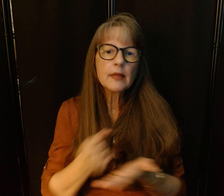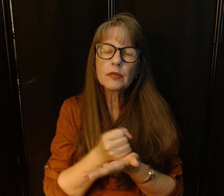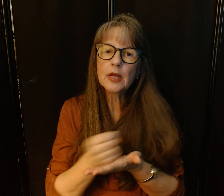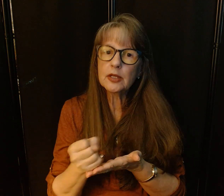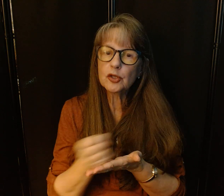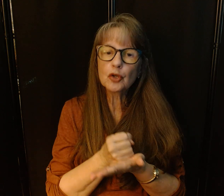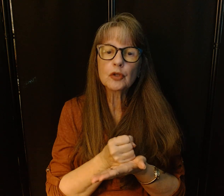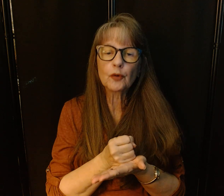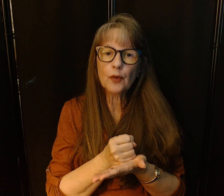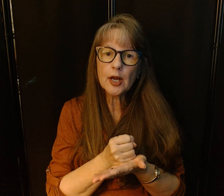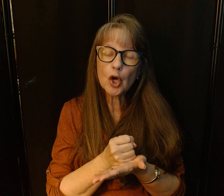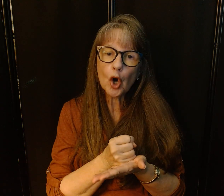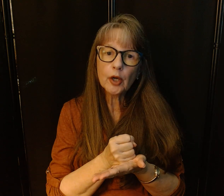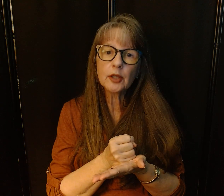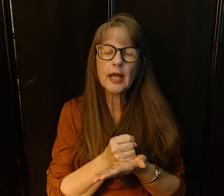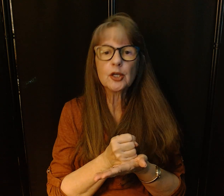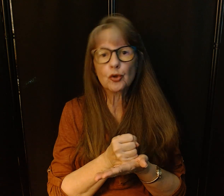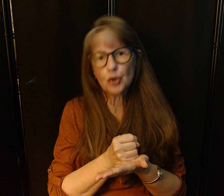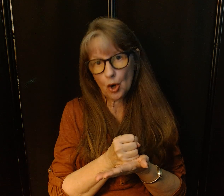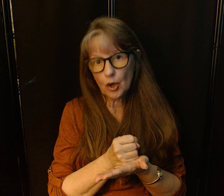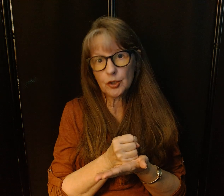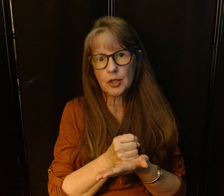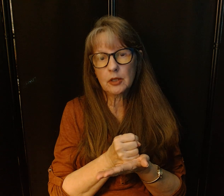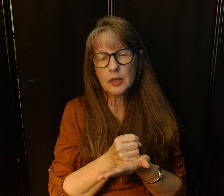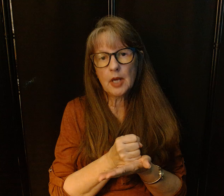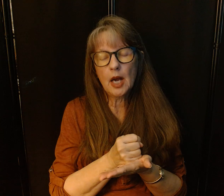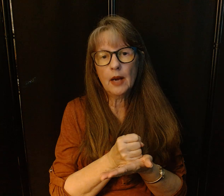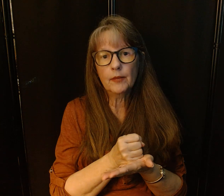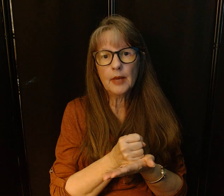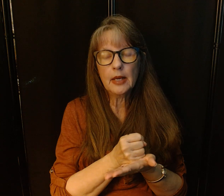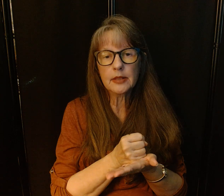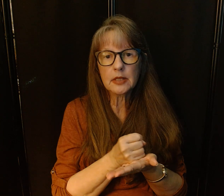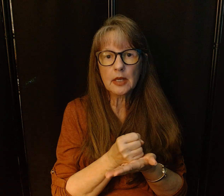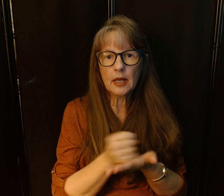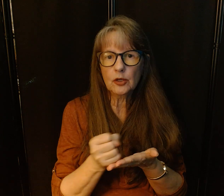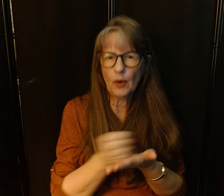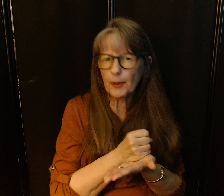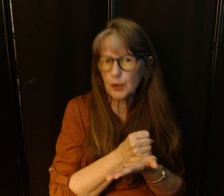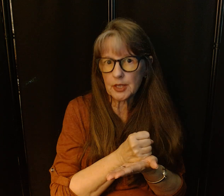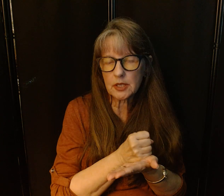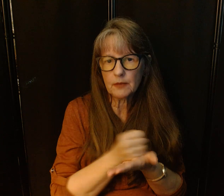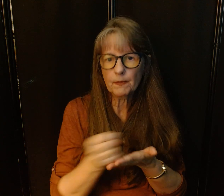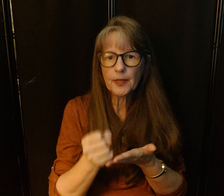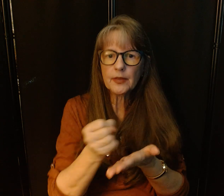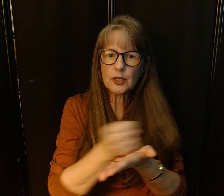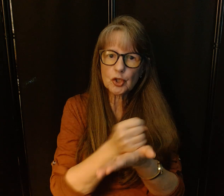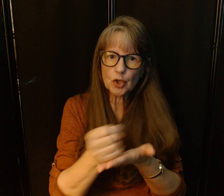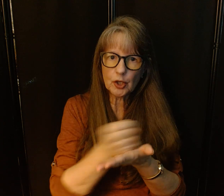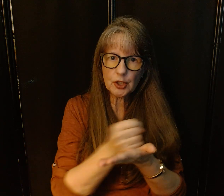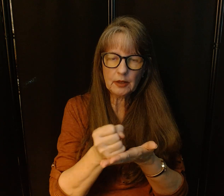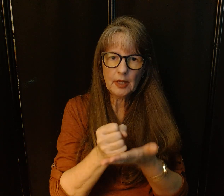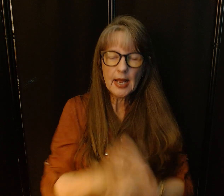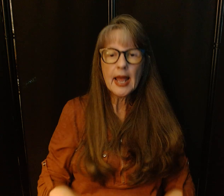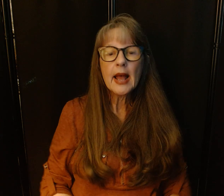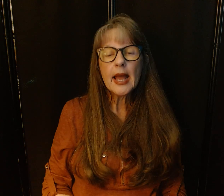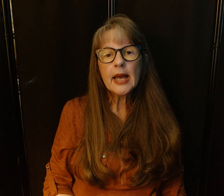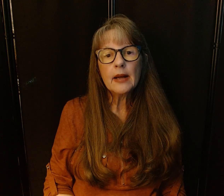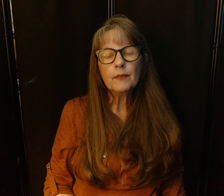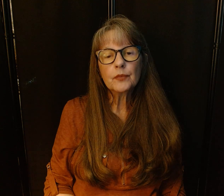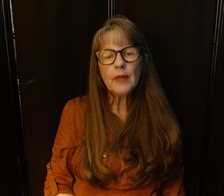that's used for credit card and to charge, a purchase. That's charging. And now we